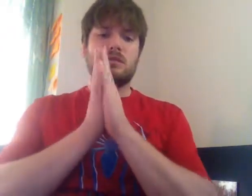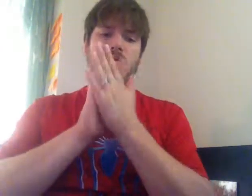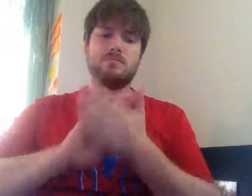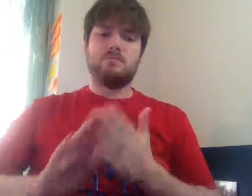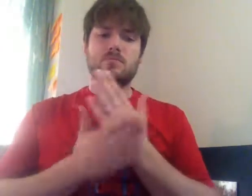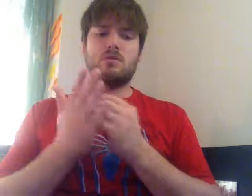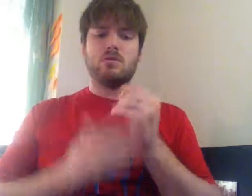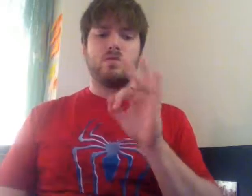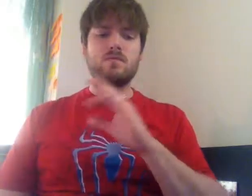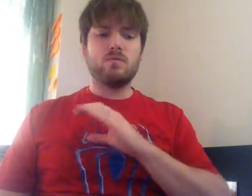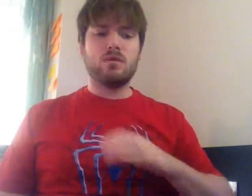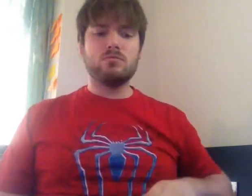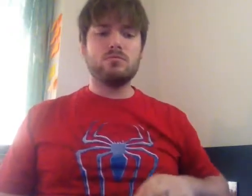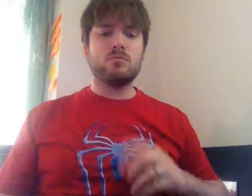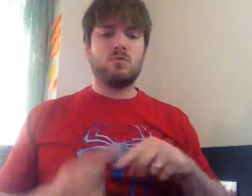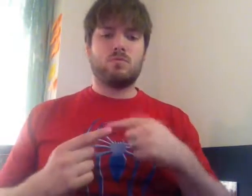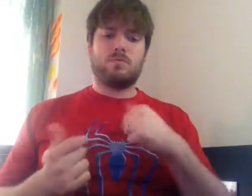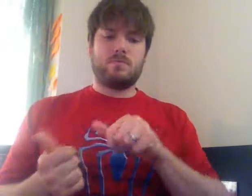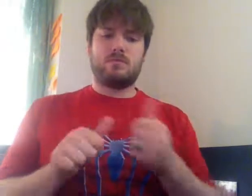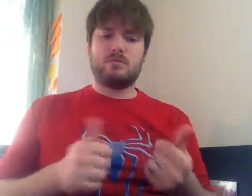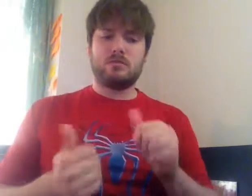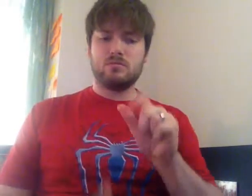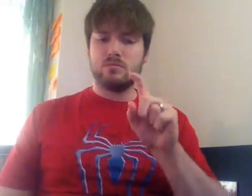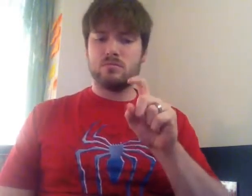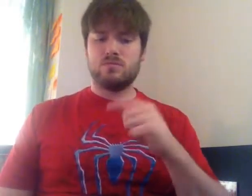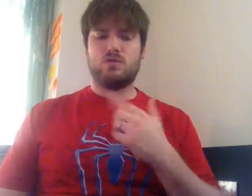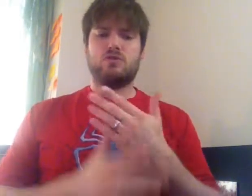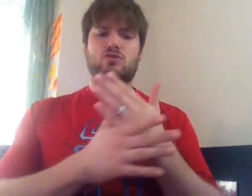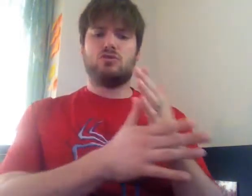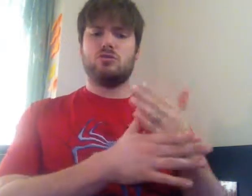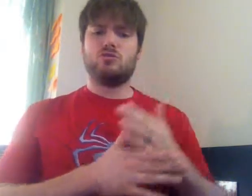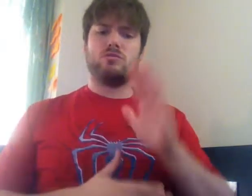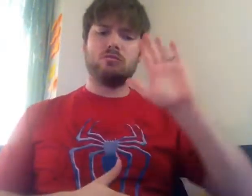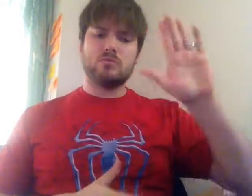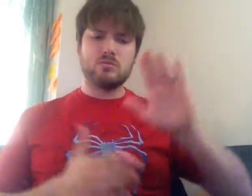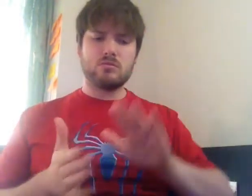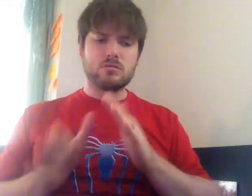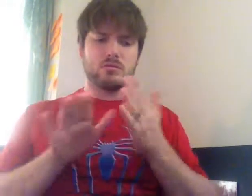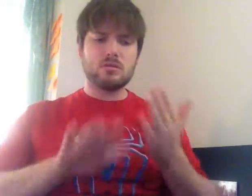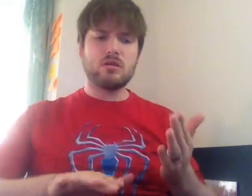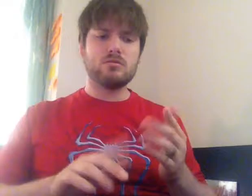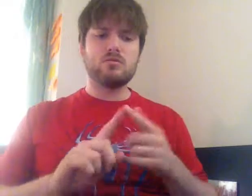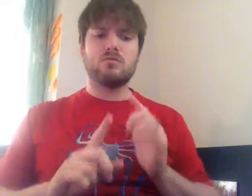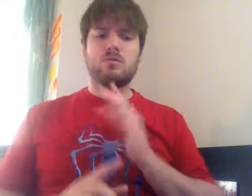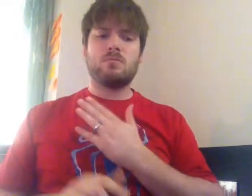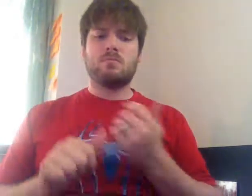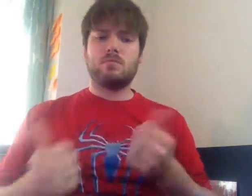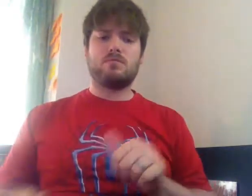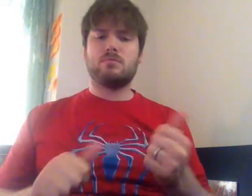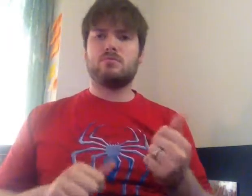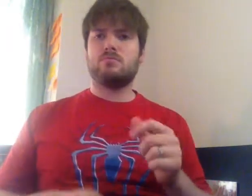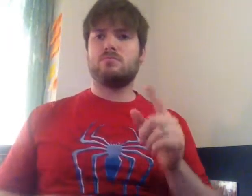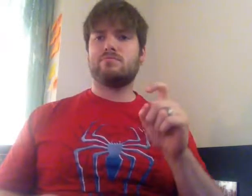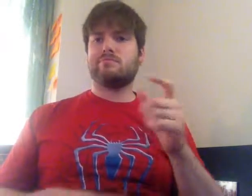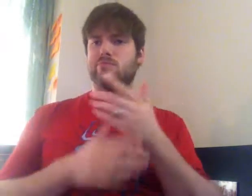may be a while, based on the large-scale pattern setting up, that it may be a while before we see Danielle. And that would be great news. We're calming down the tropics, at least for